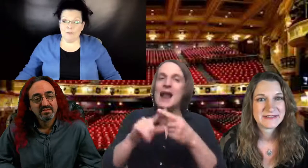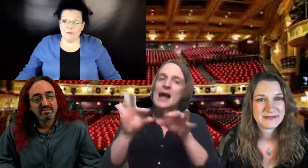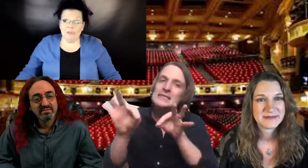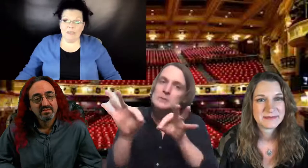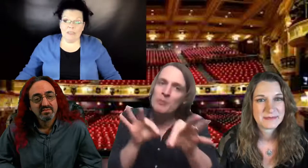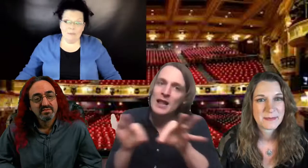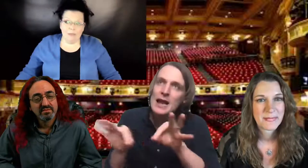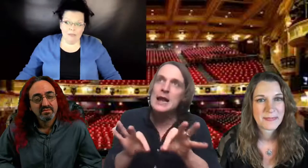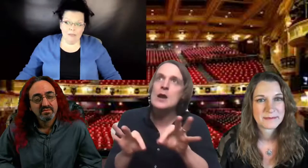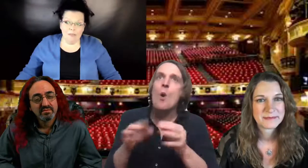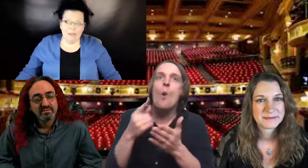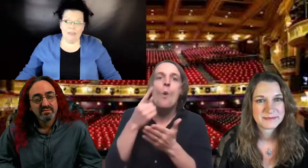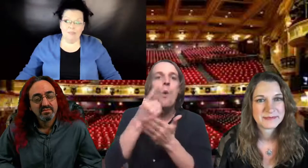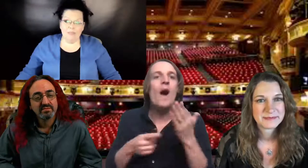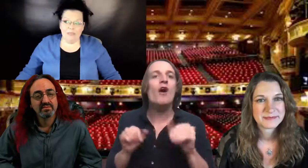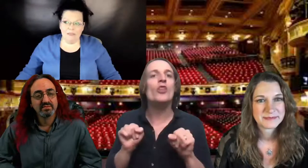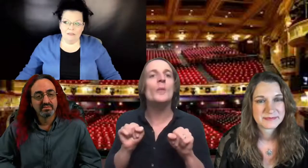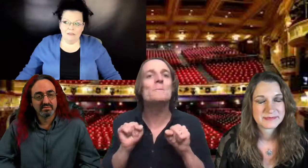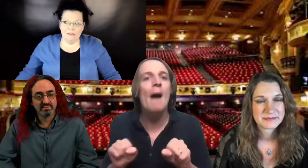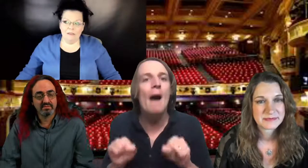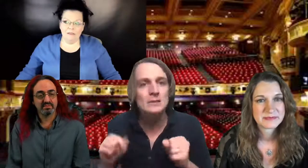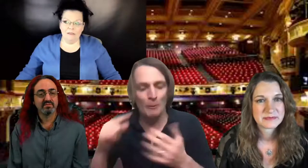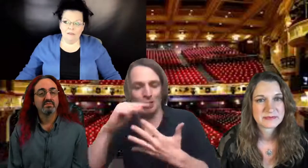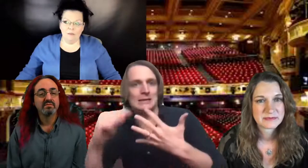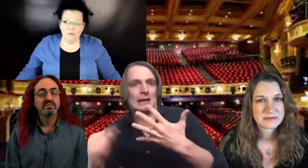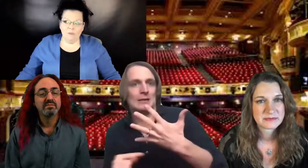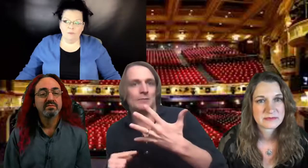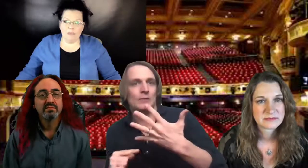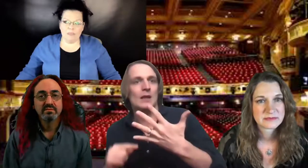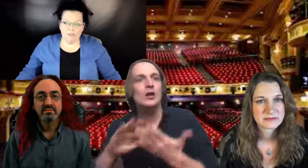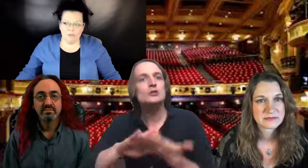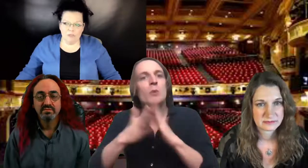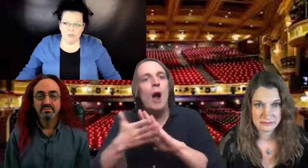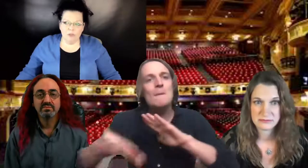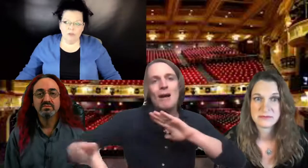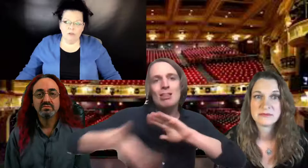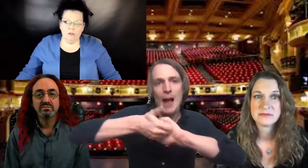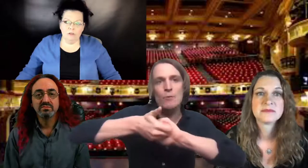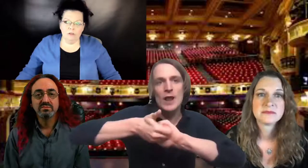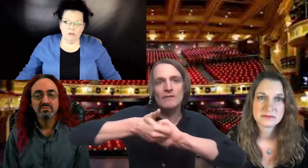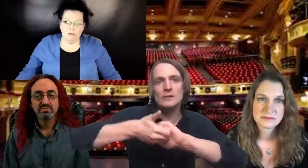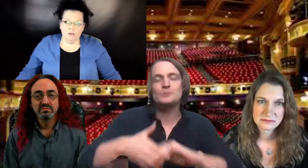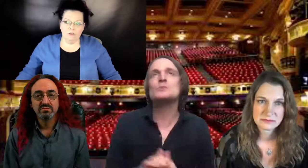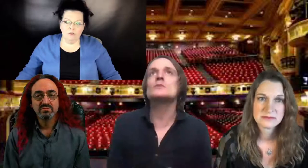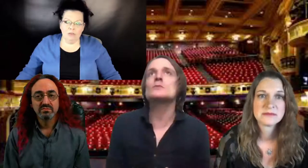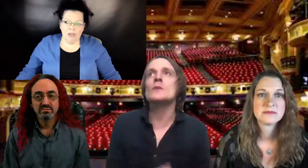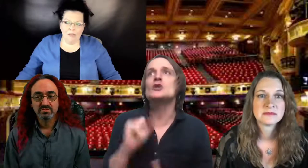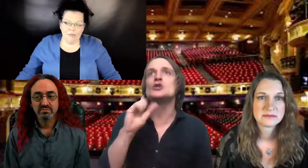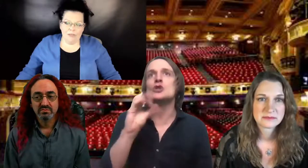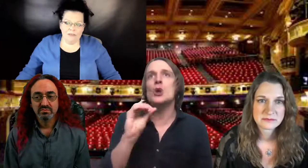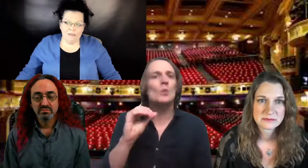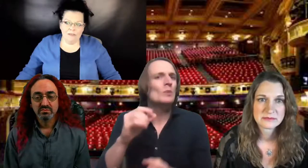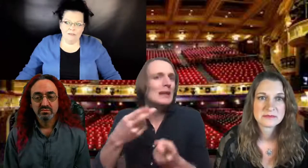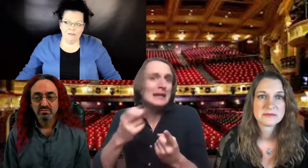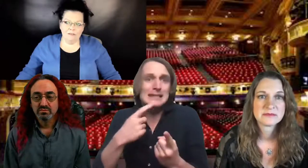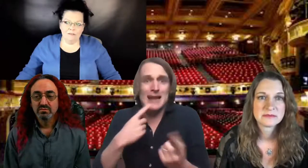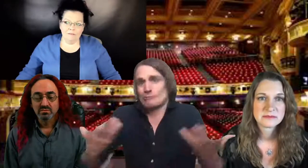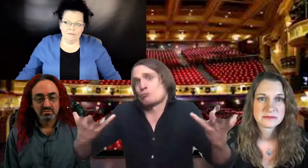the opportunity to email him and I explained what the possibilities were to